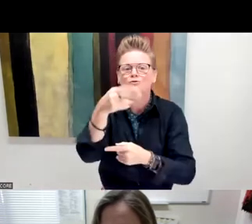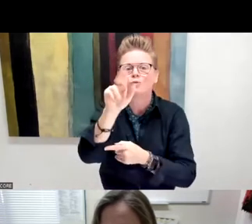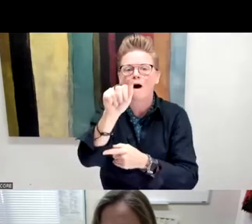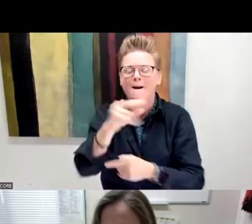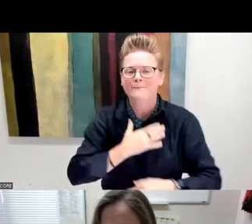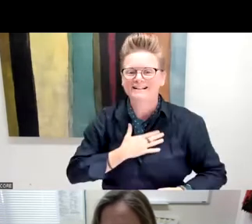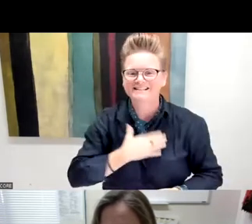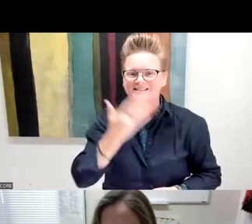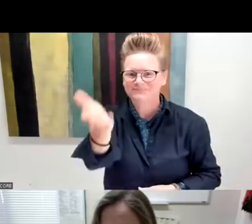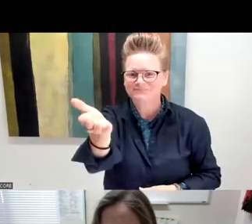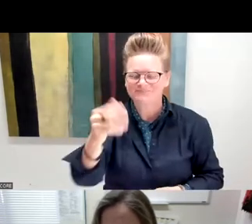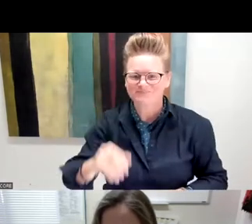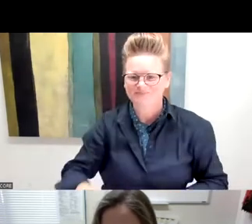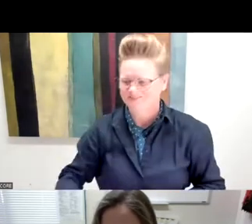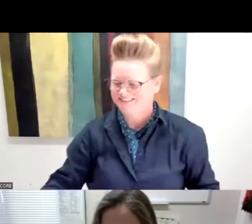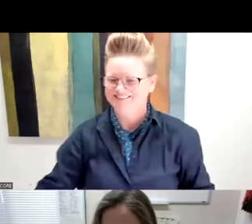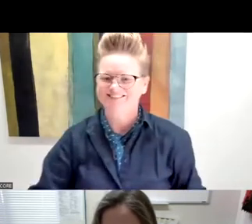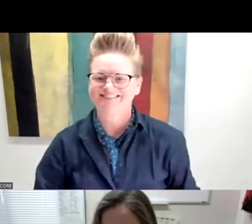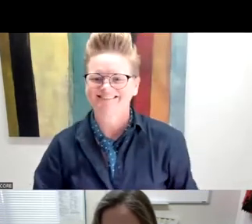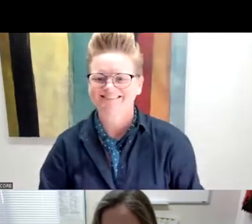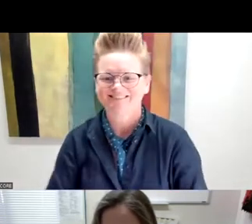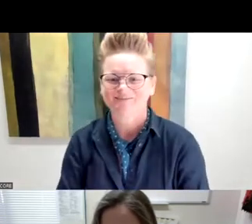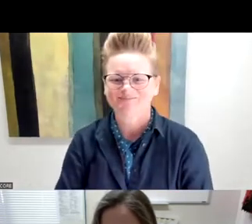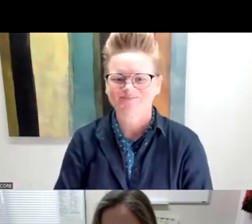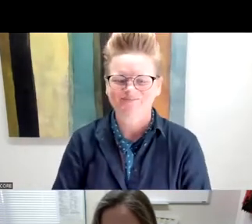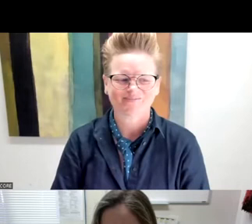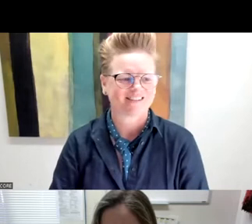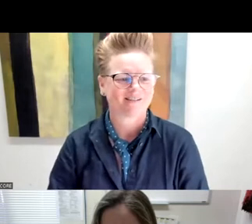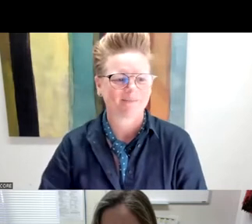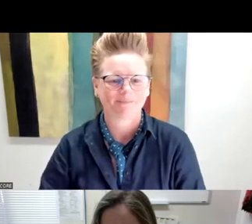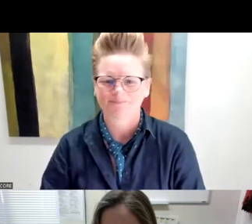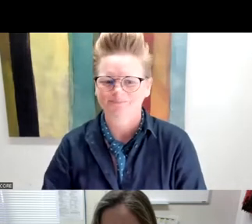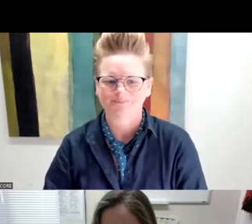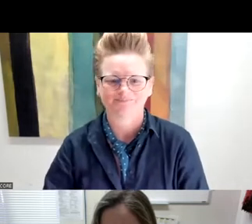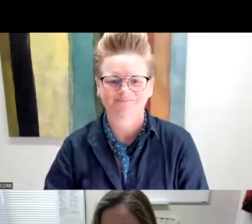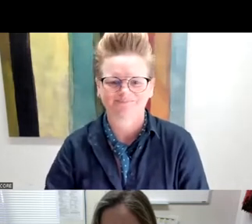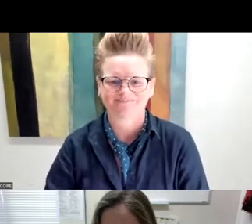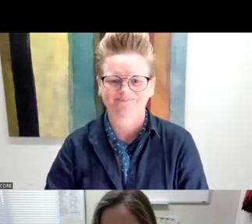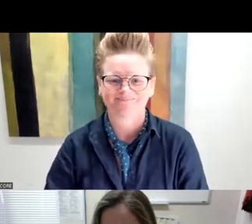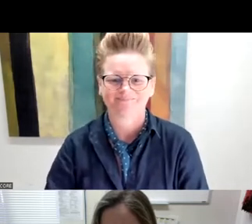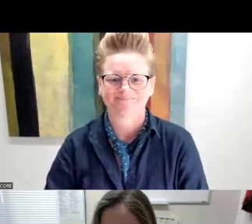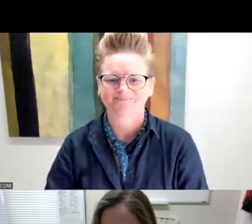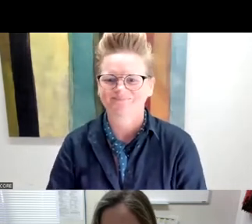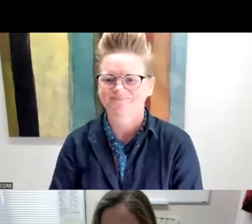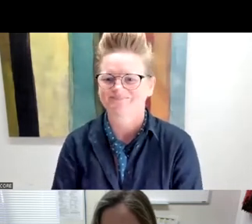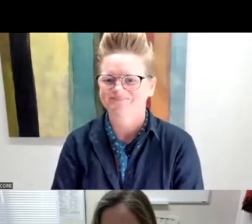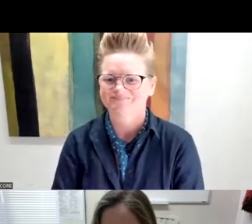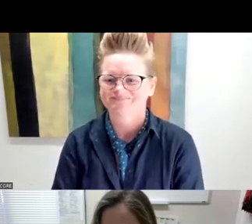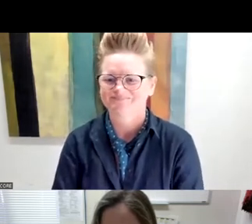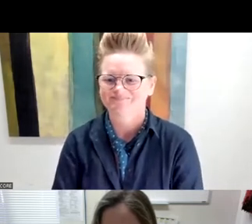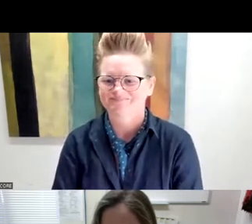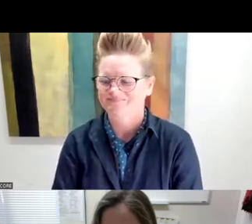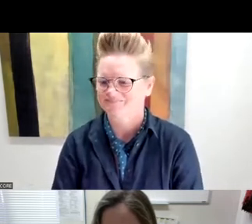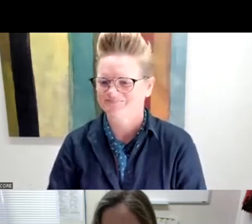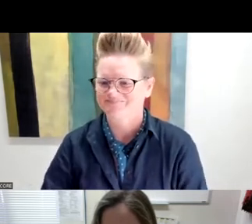has a chance to explain to our Spanish families what to do to access this in Spanish. So Juan, if you could go